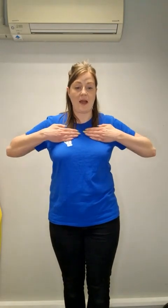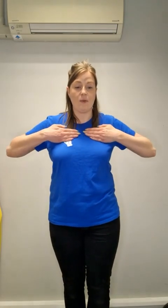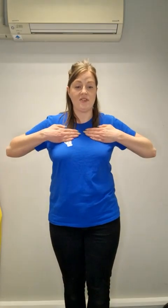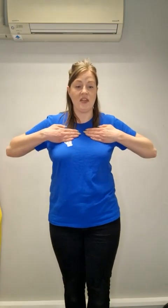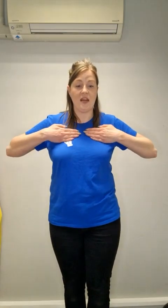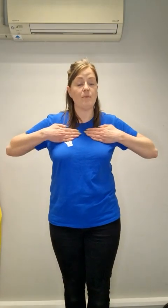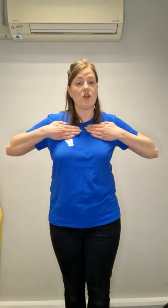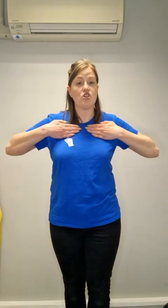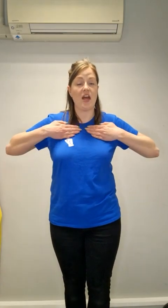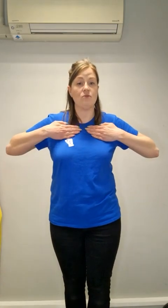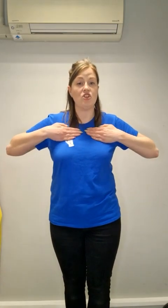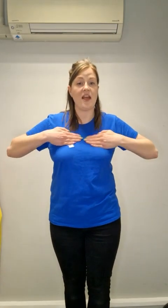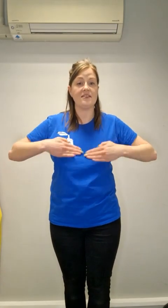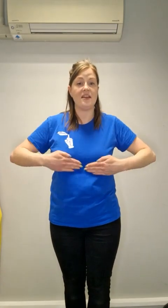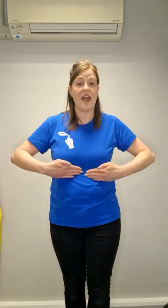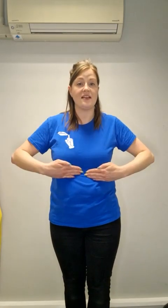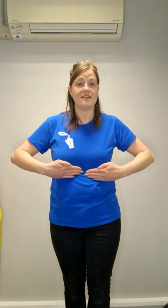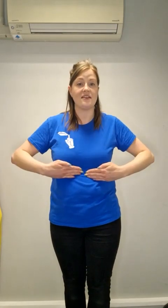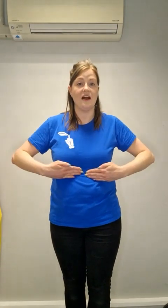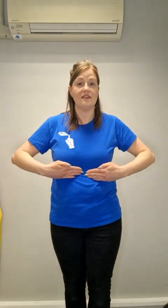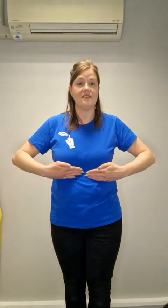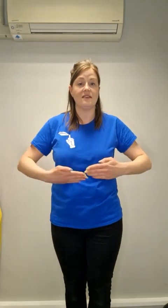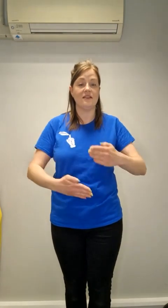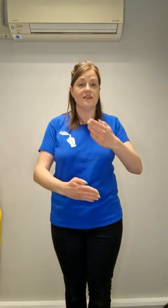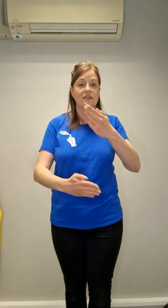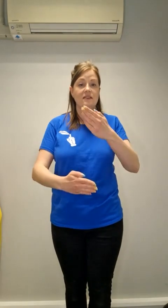pointing in, brush down chest, exercise.